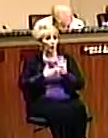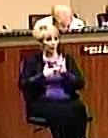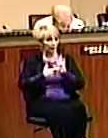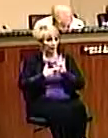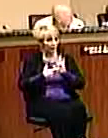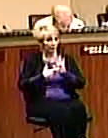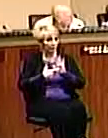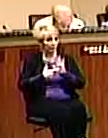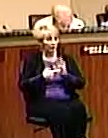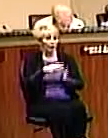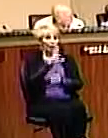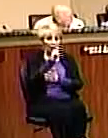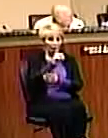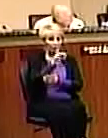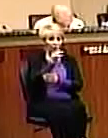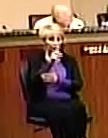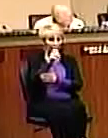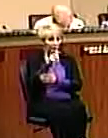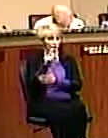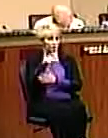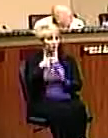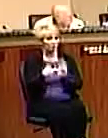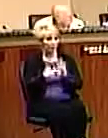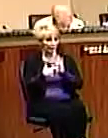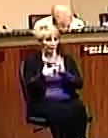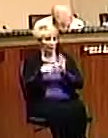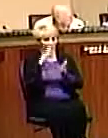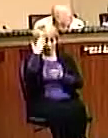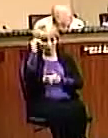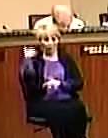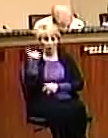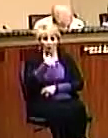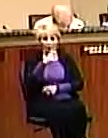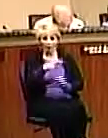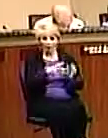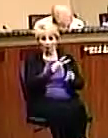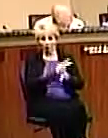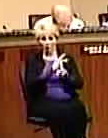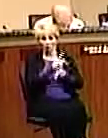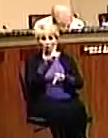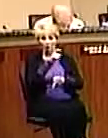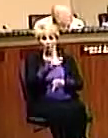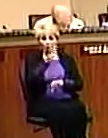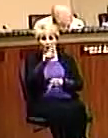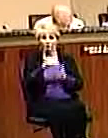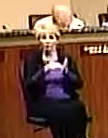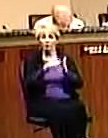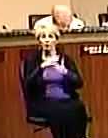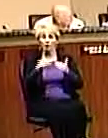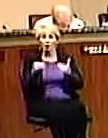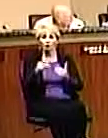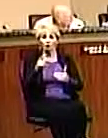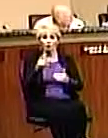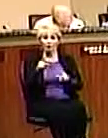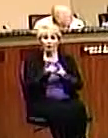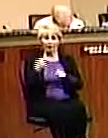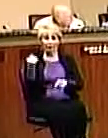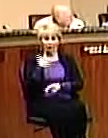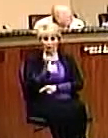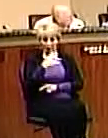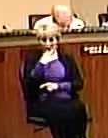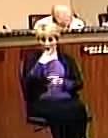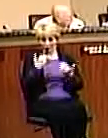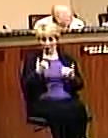mandate, unfunded mandate. That's why we had to borrow $1.7 million to, as we speak right